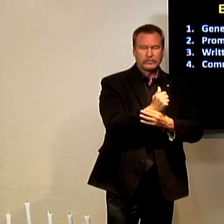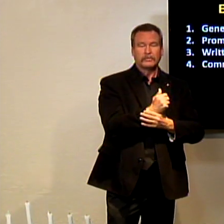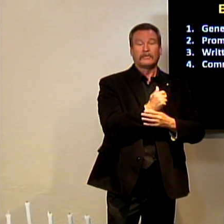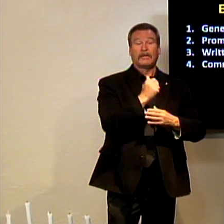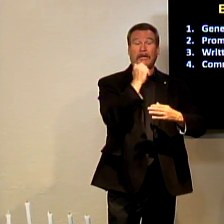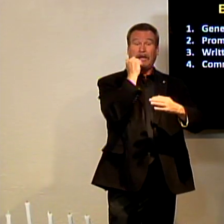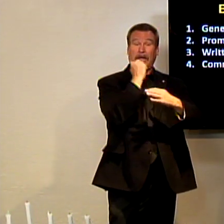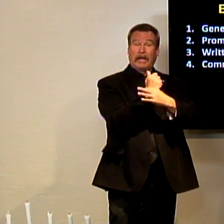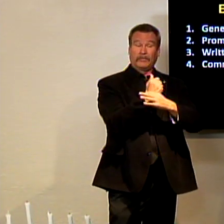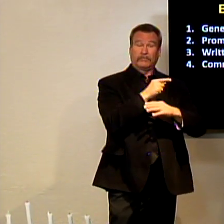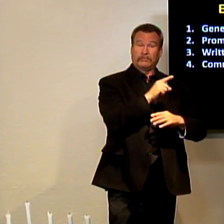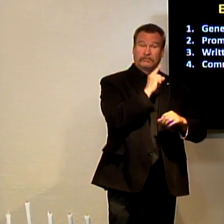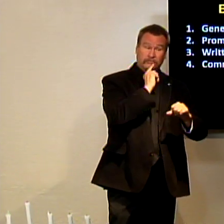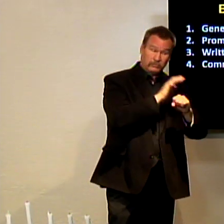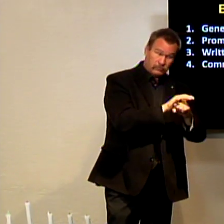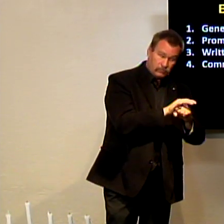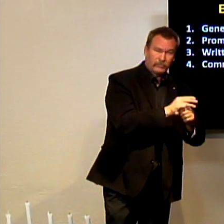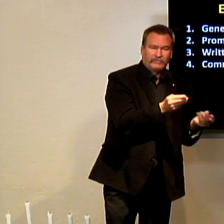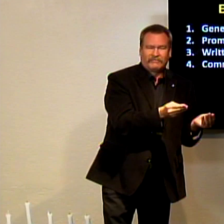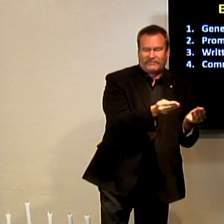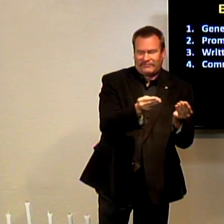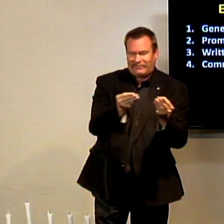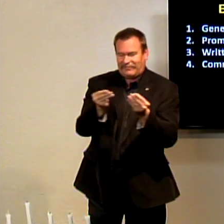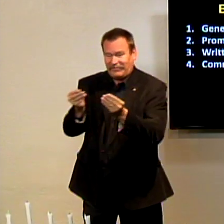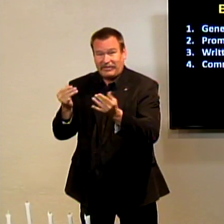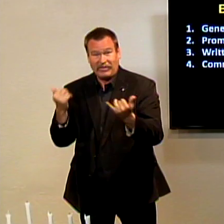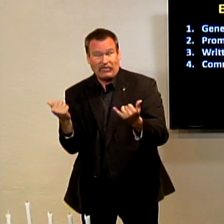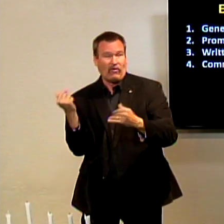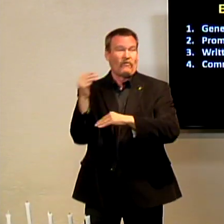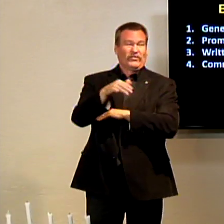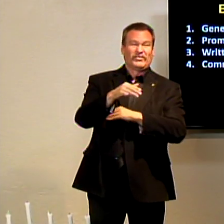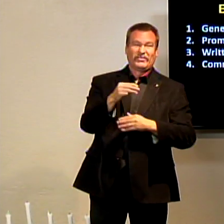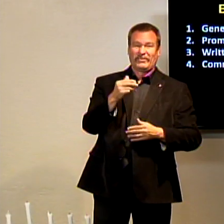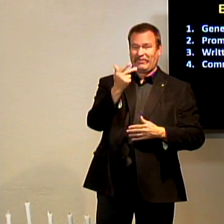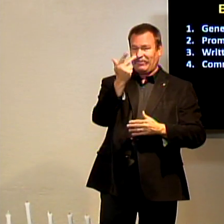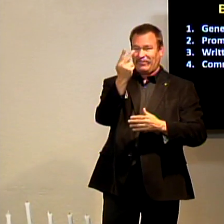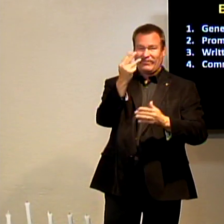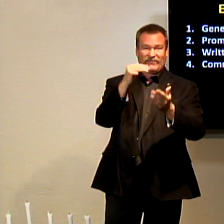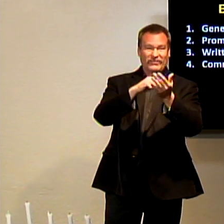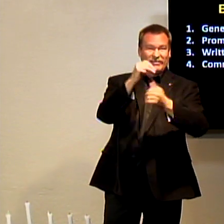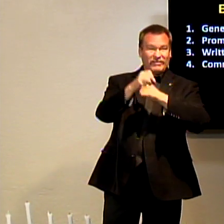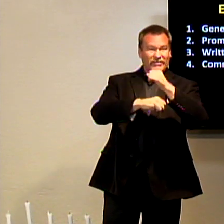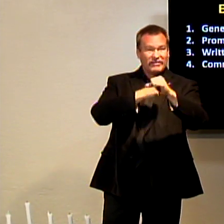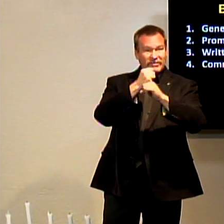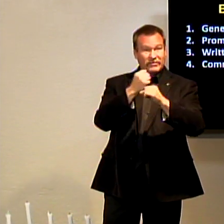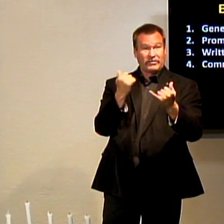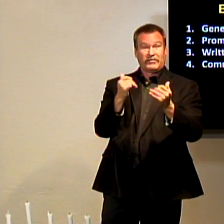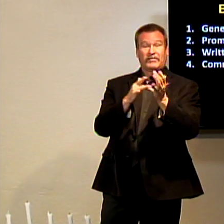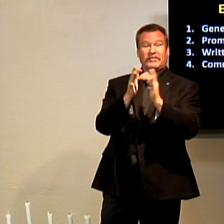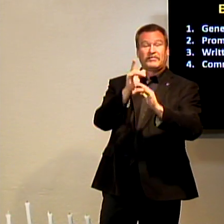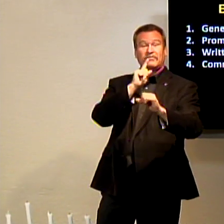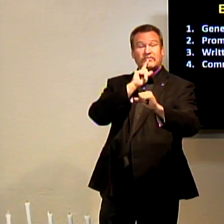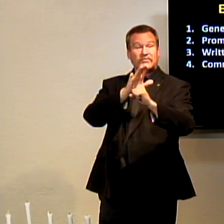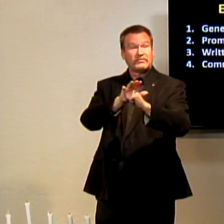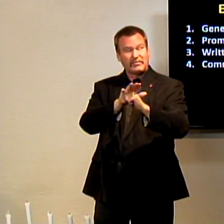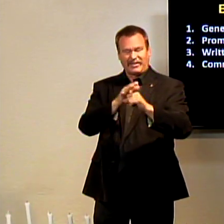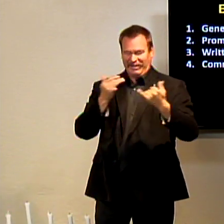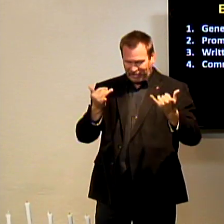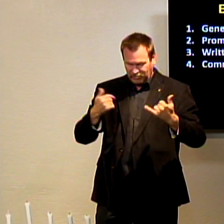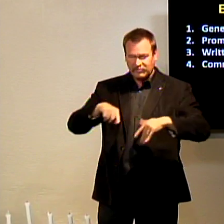that encourages us. And God made a promise to Abraham, and God continues to, over all these years, God has